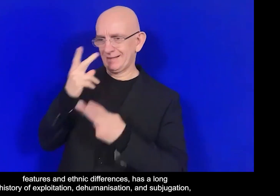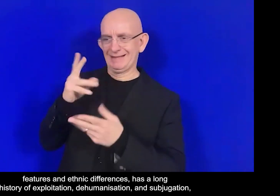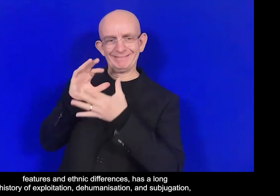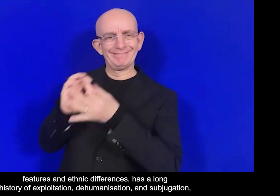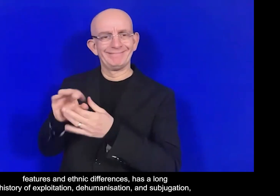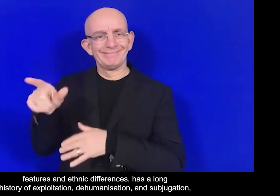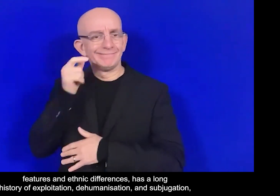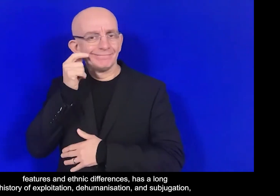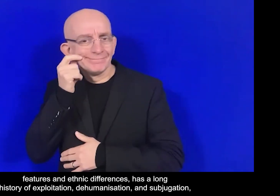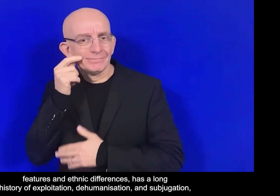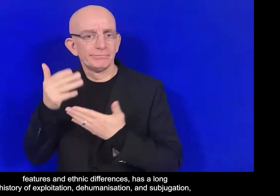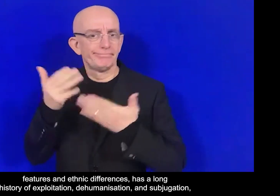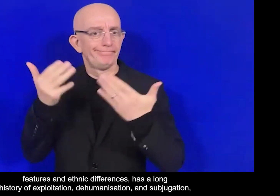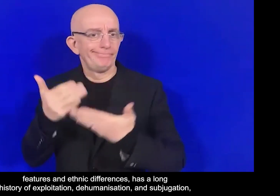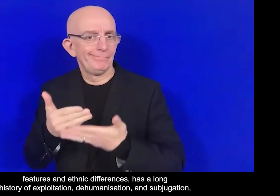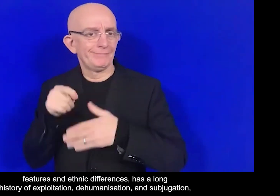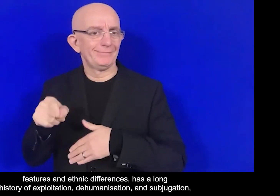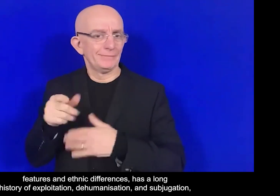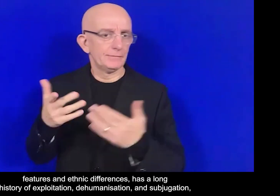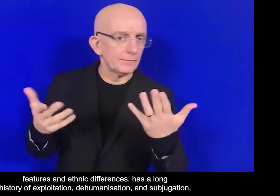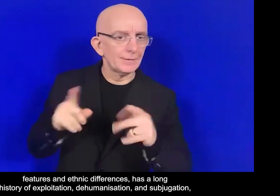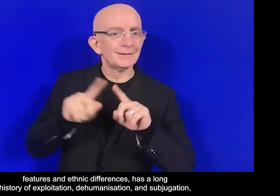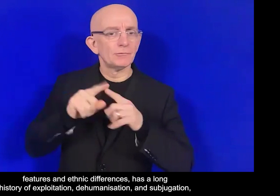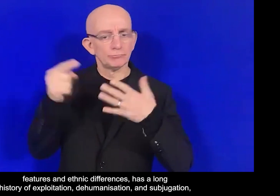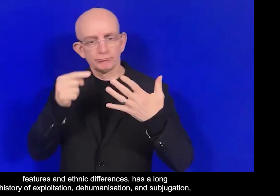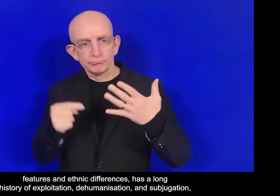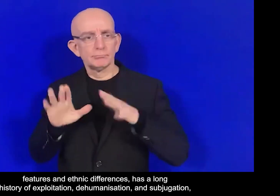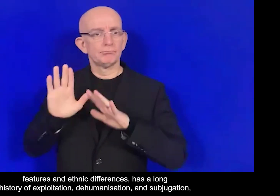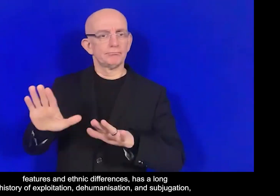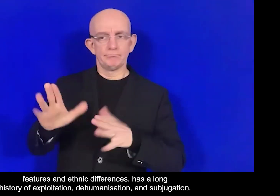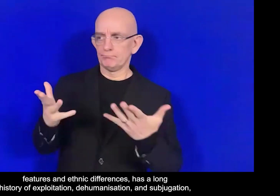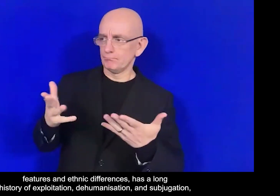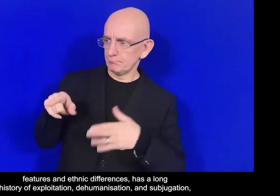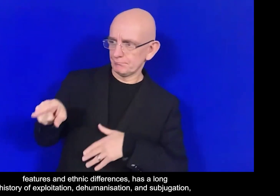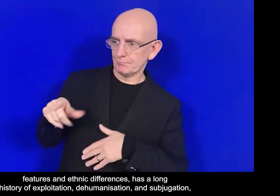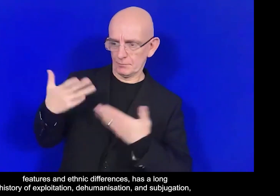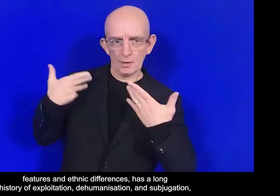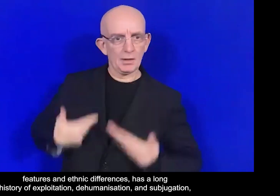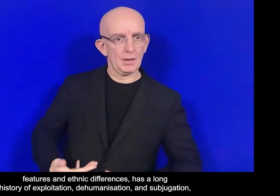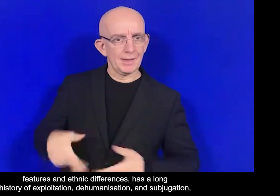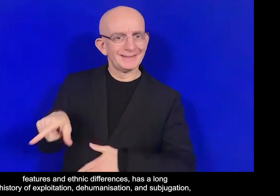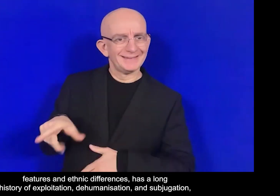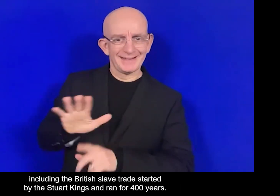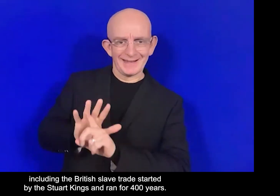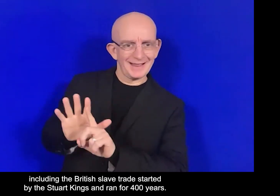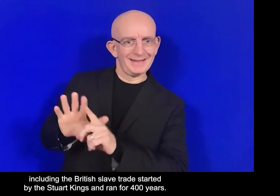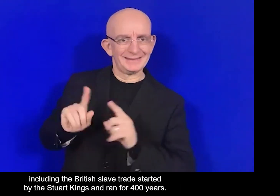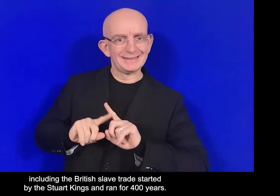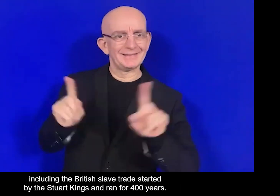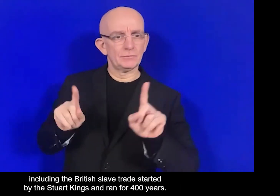a long history of exploitation, dehumanization, and subjugation,